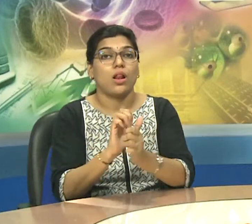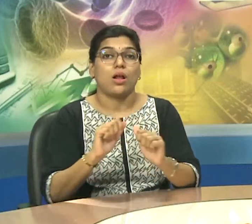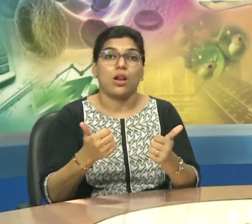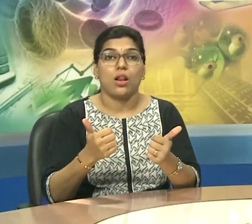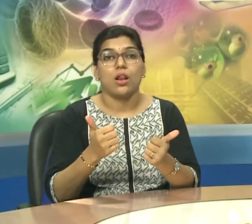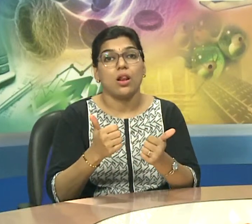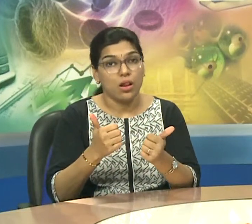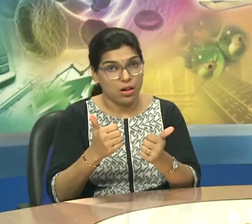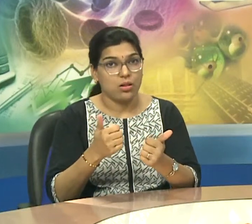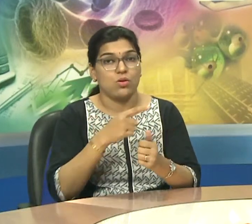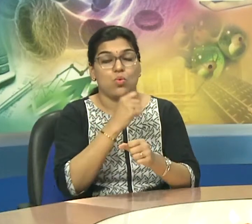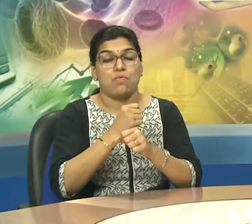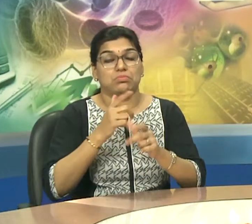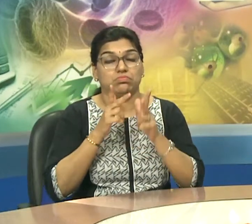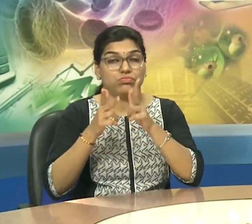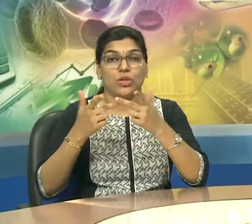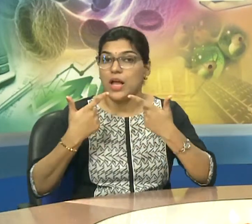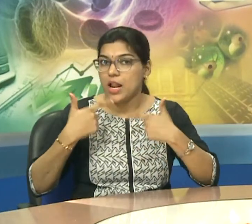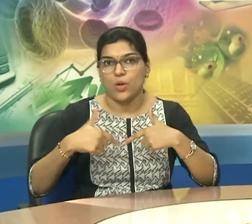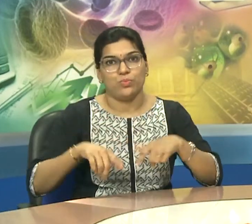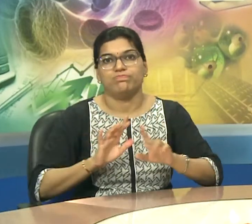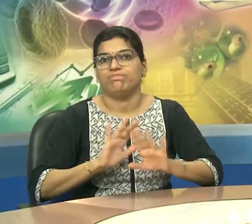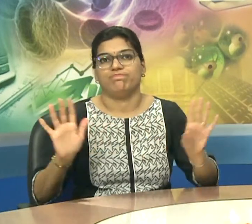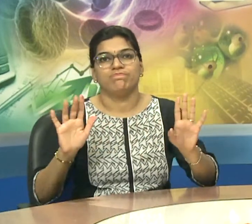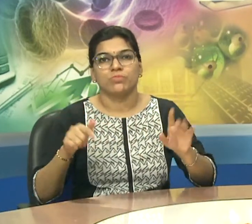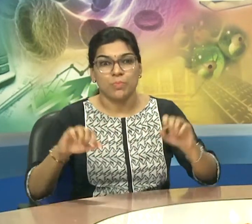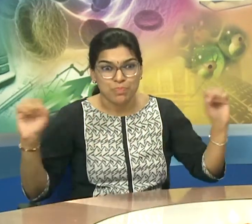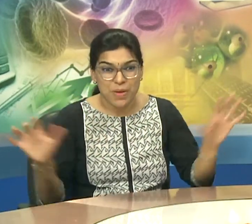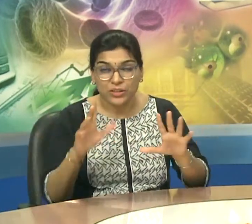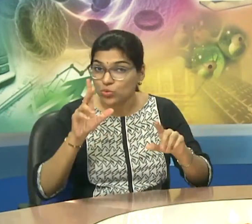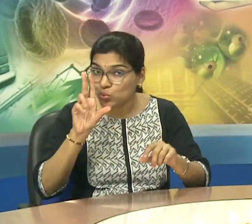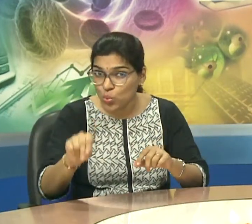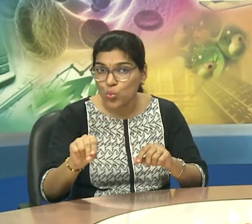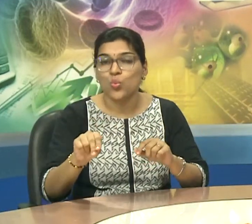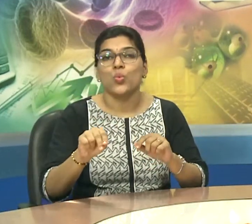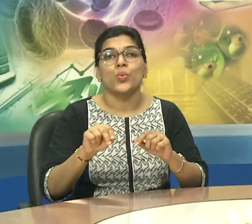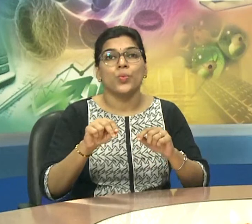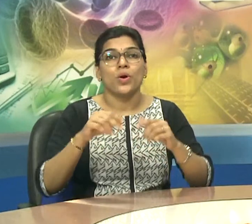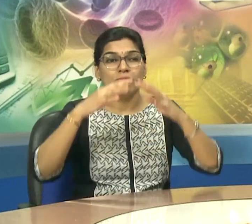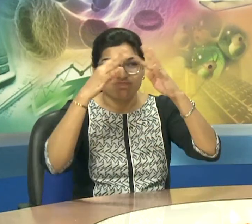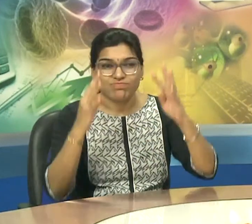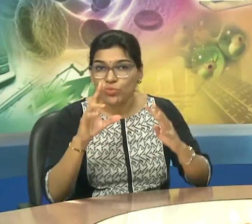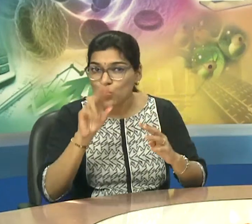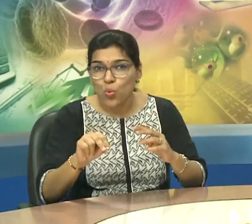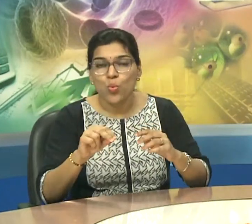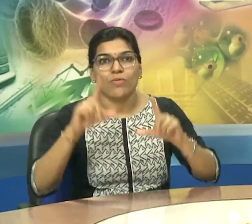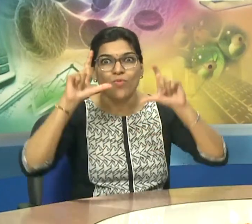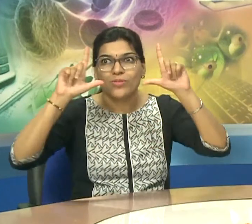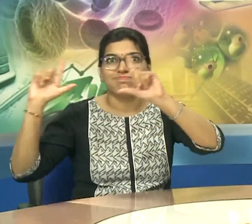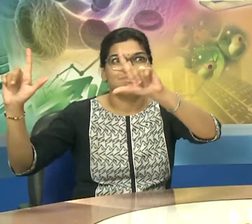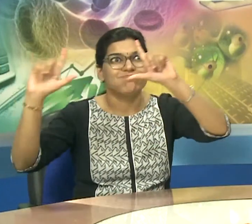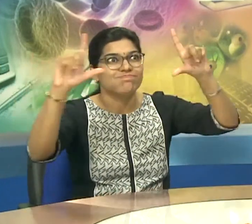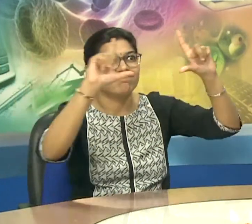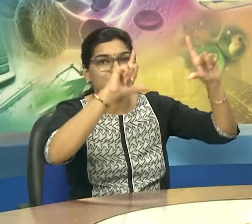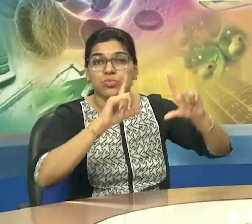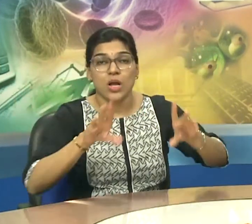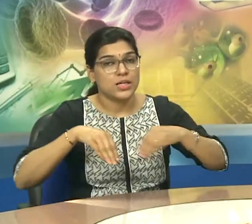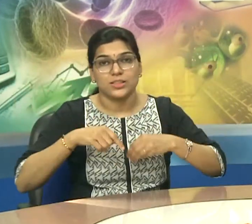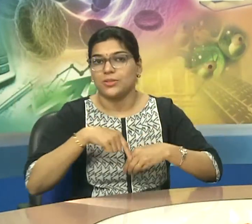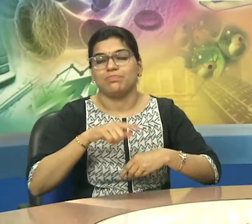there is a punishment up to 5 years of imprisonment. So buying is not allowed, keeping them in